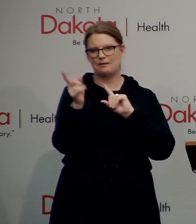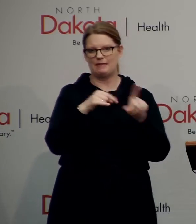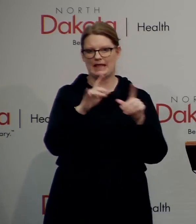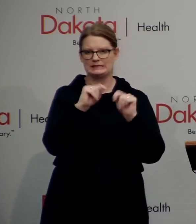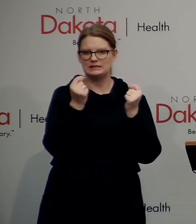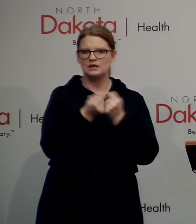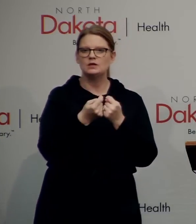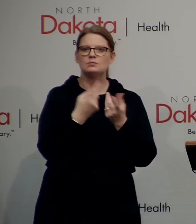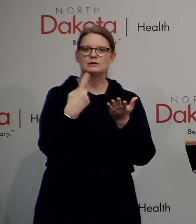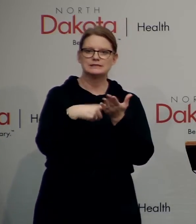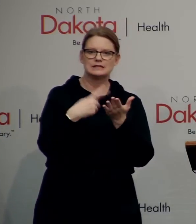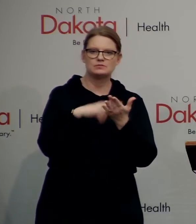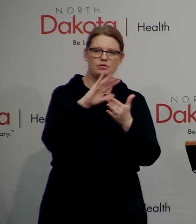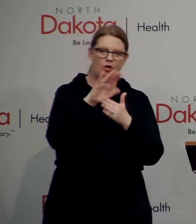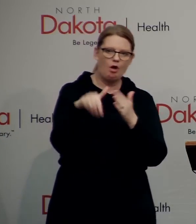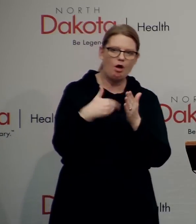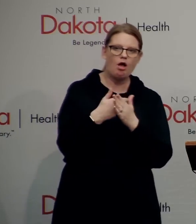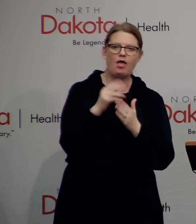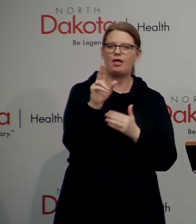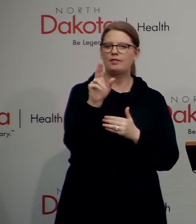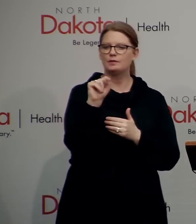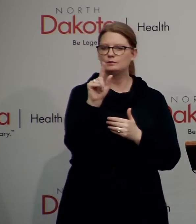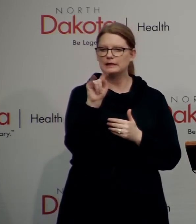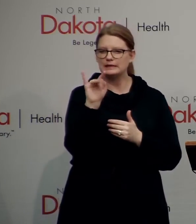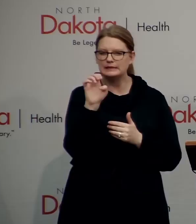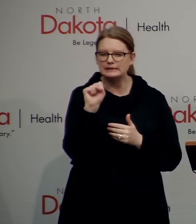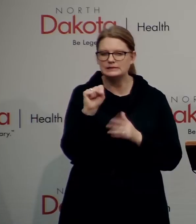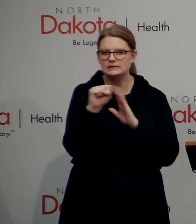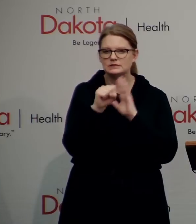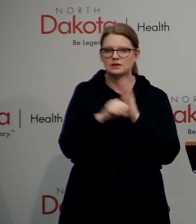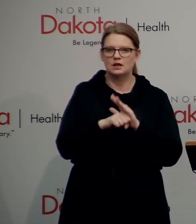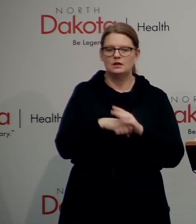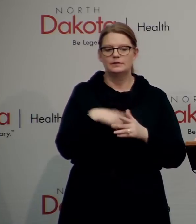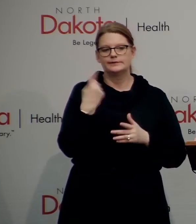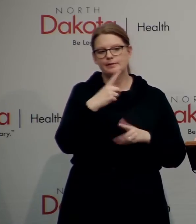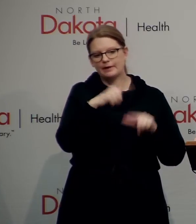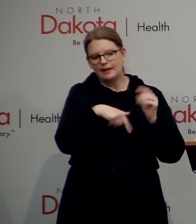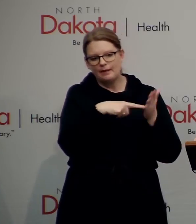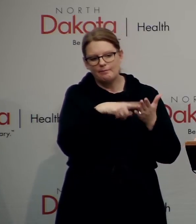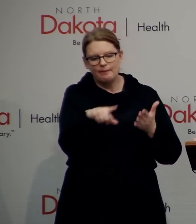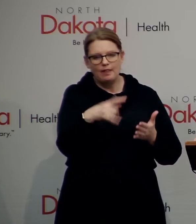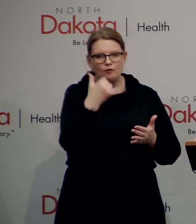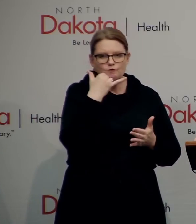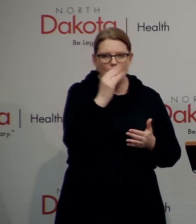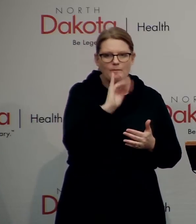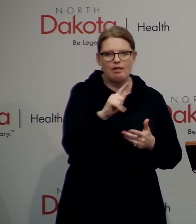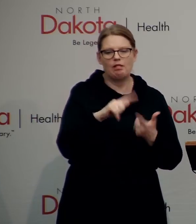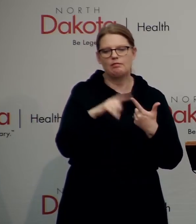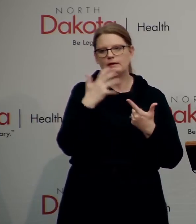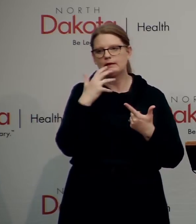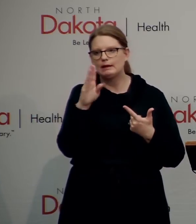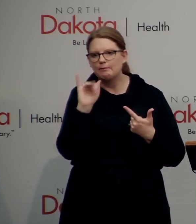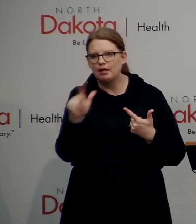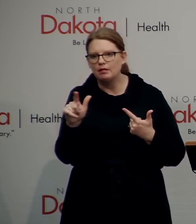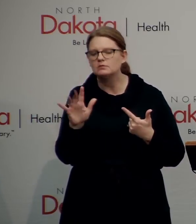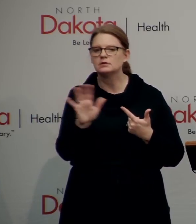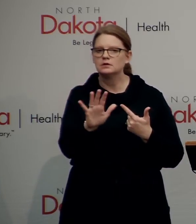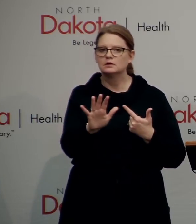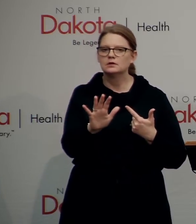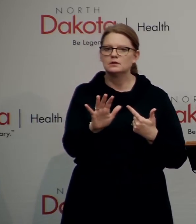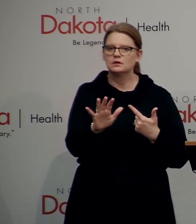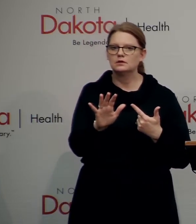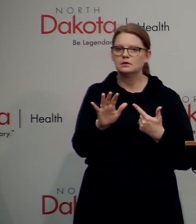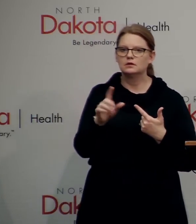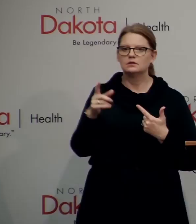utilities in the state. We're trying to make sure that if somebody loses their job and they can't pay their phone bill or their heat bill, that we're in a position so that the